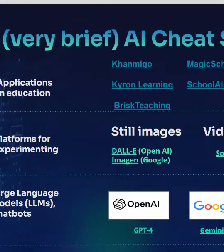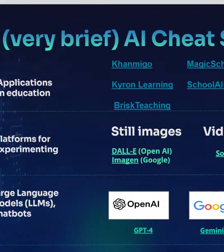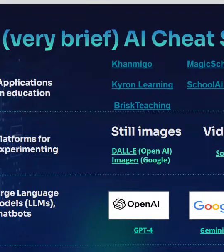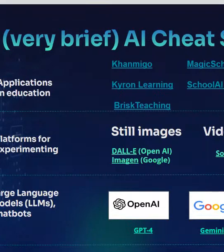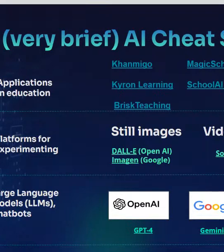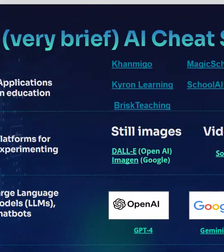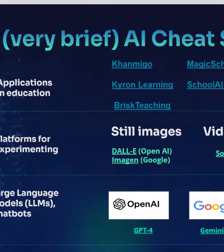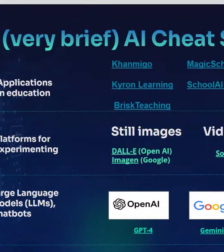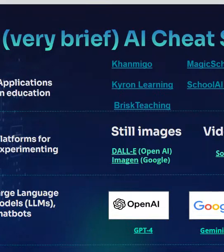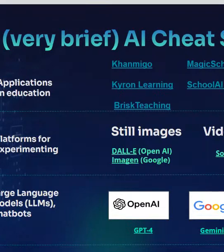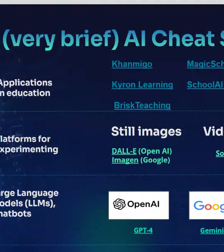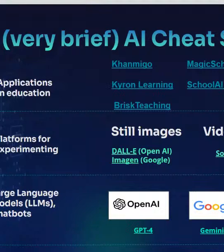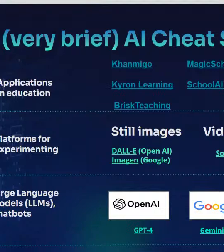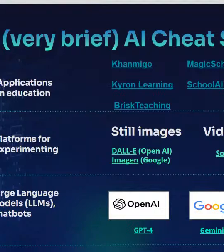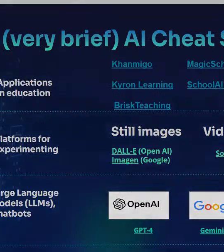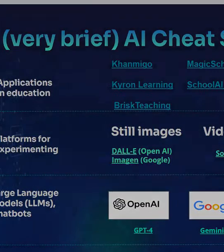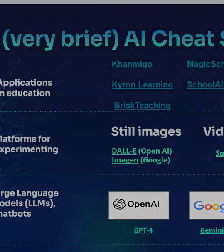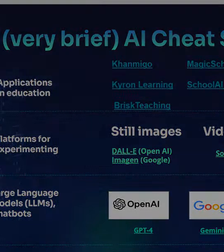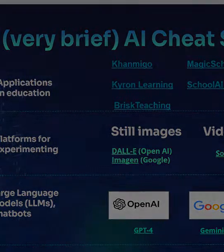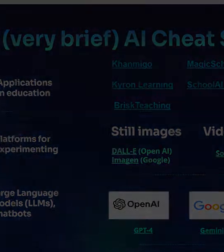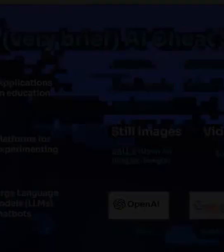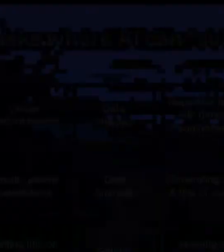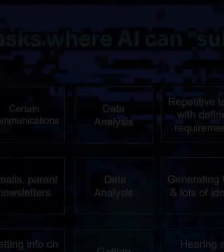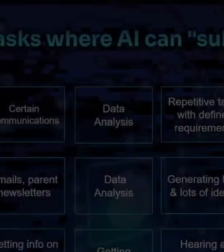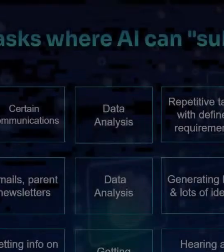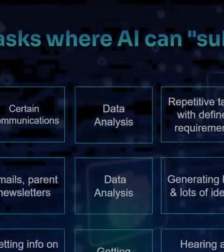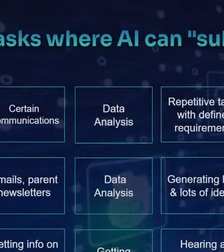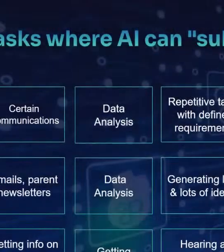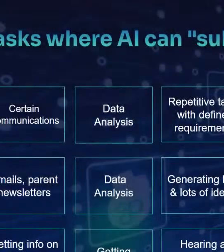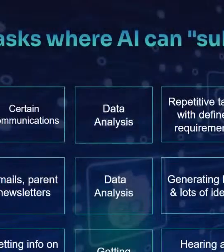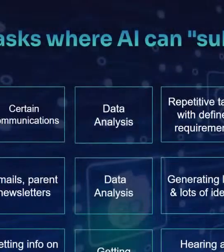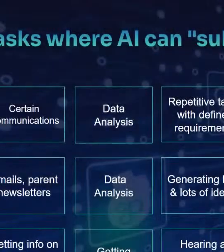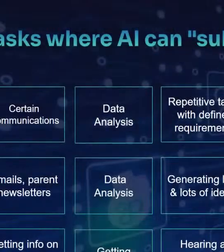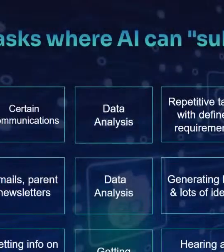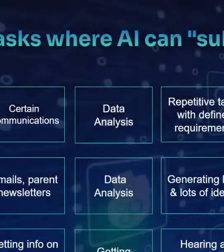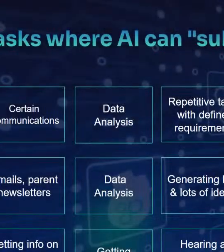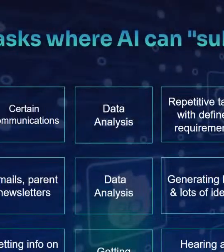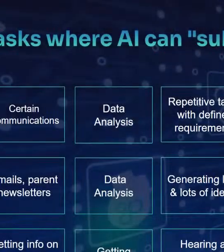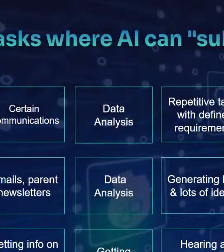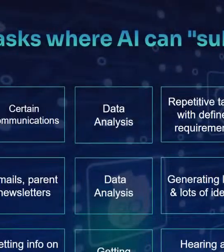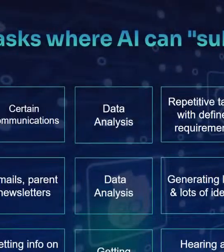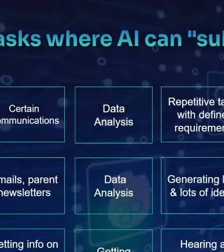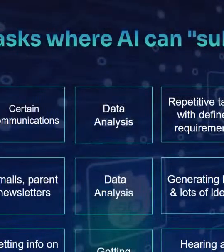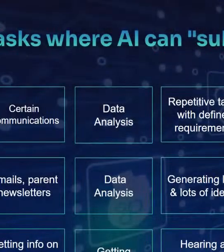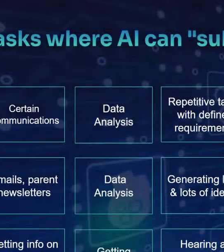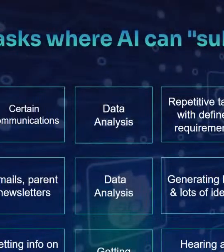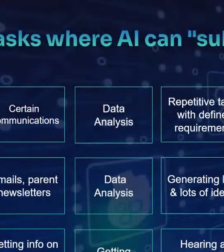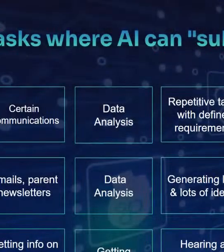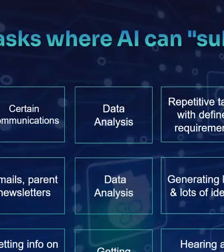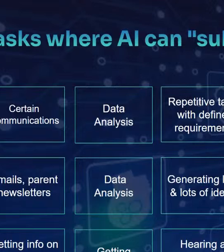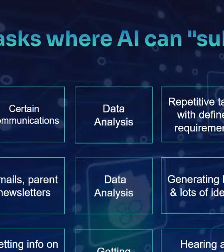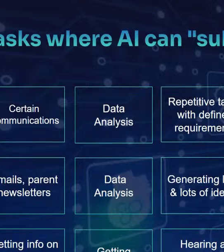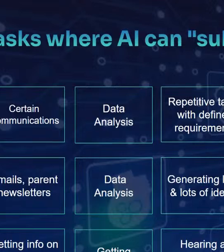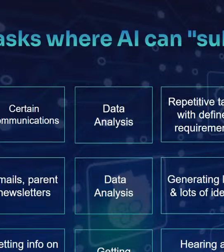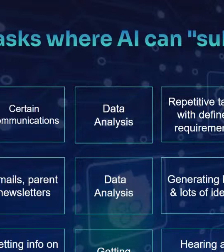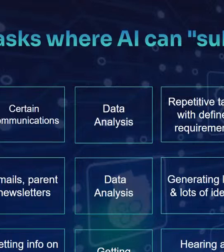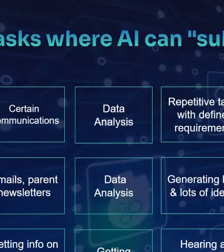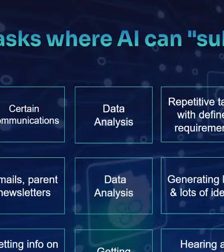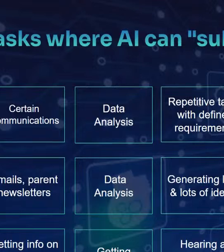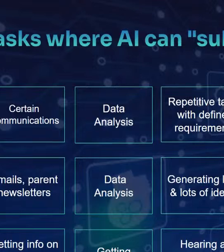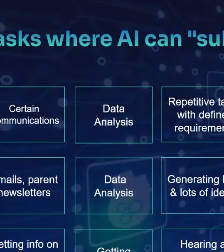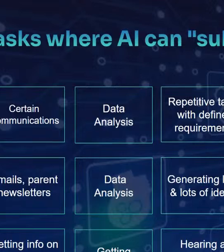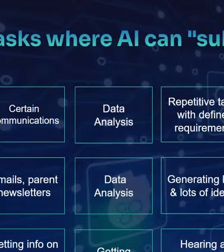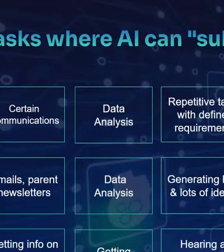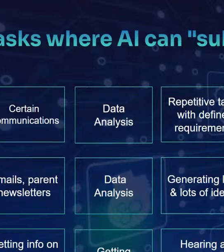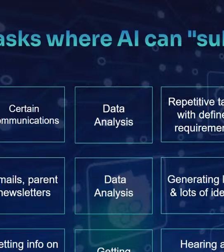tools that we use in the district that we started during the pandemic. And so just quickly, these are some of the ways in which people can sort of